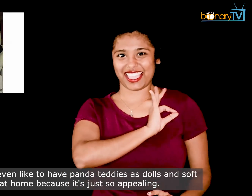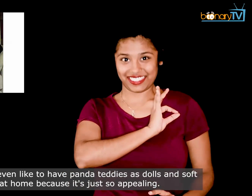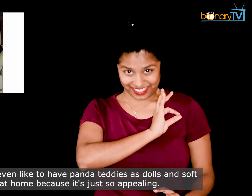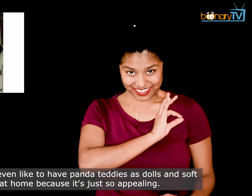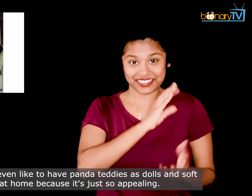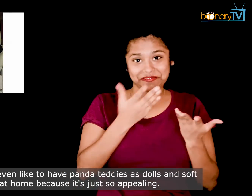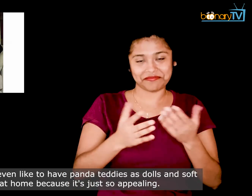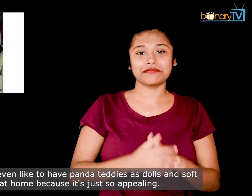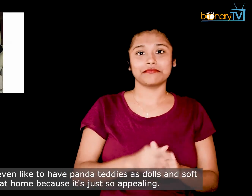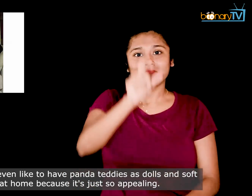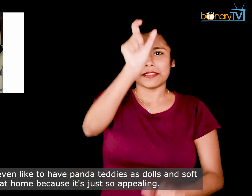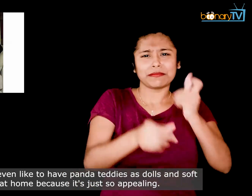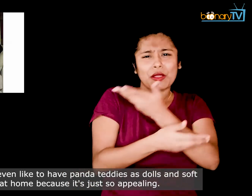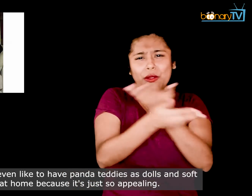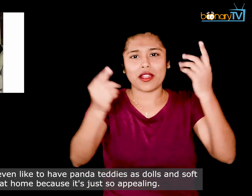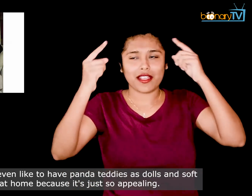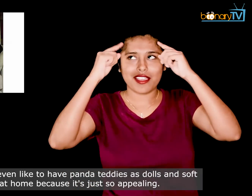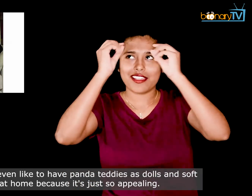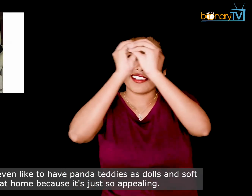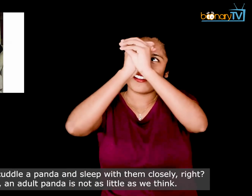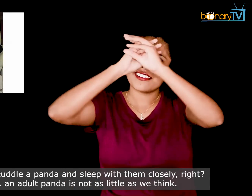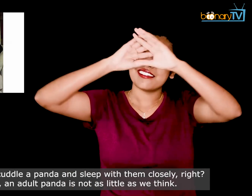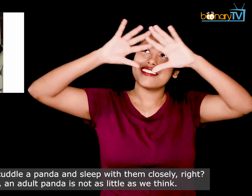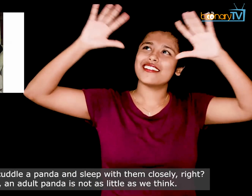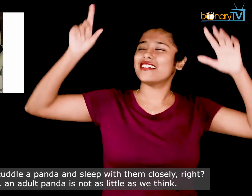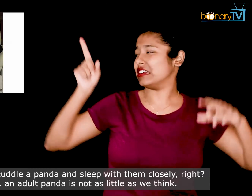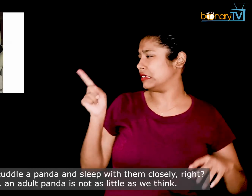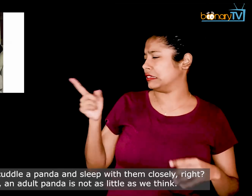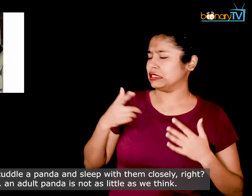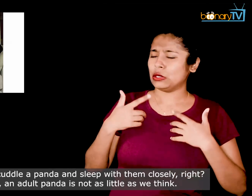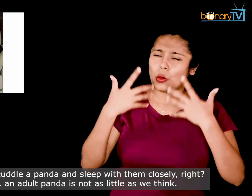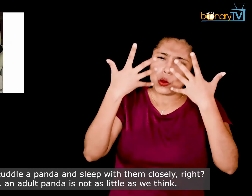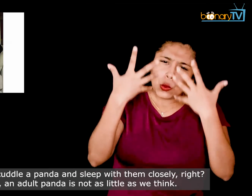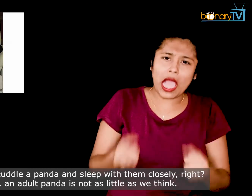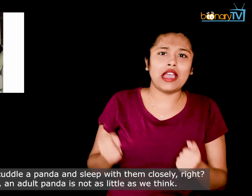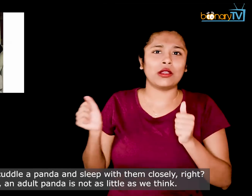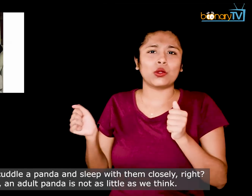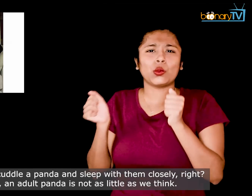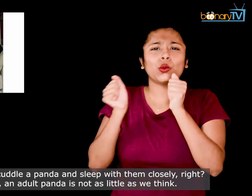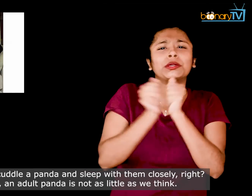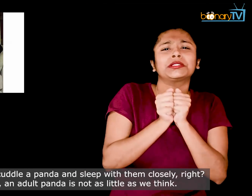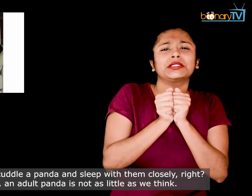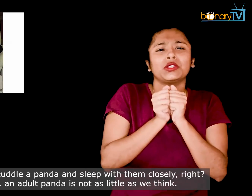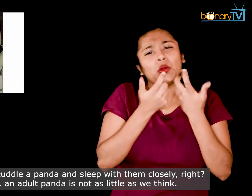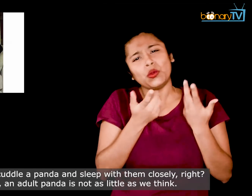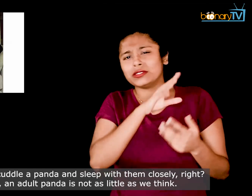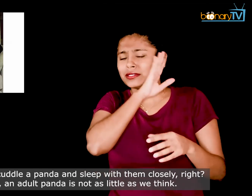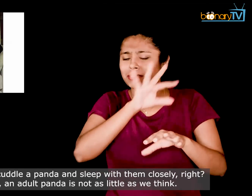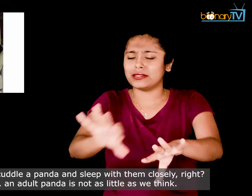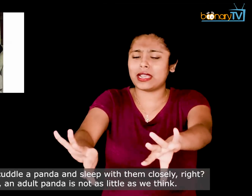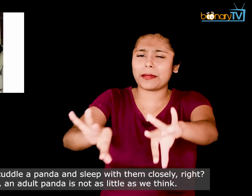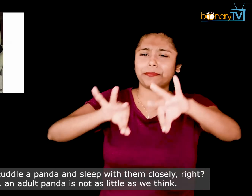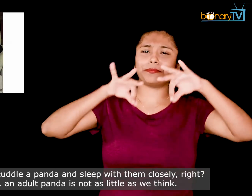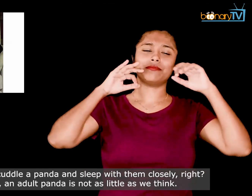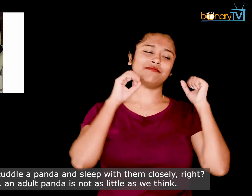it's just so appealing. Wish we could cuddle a panda and sleep with them